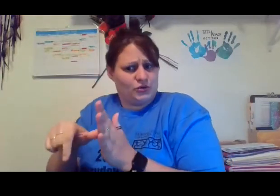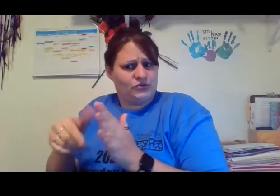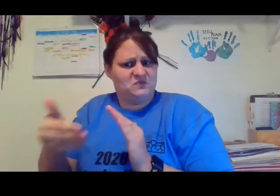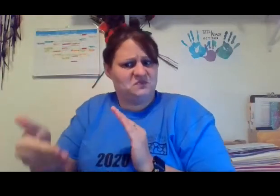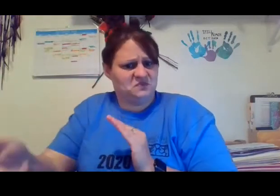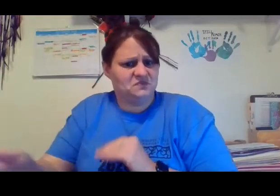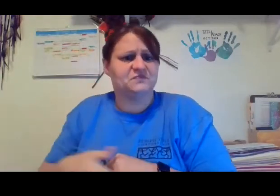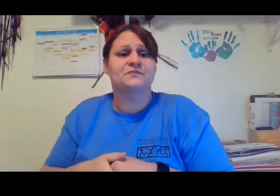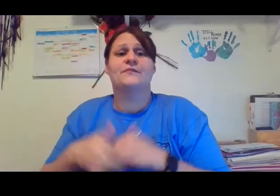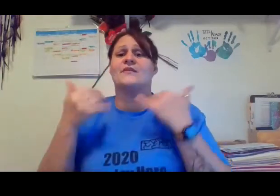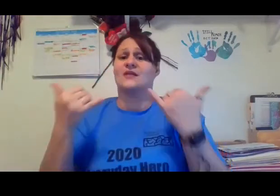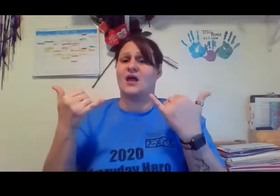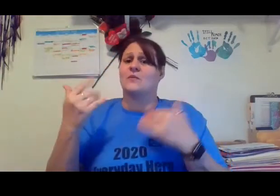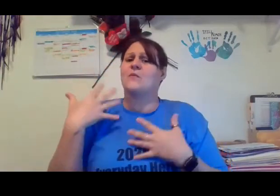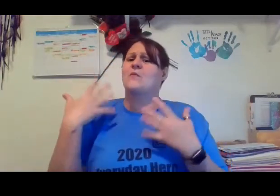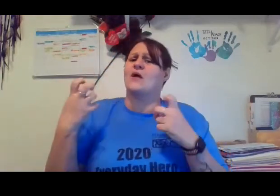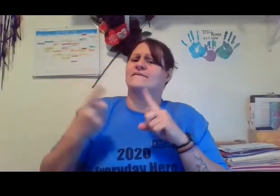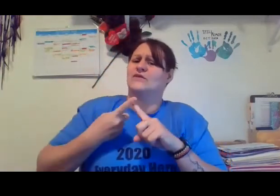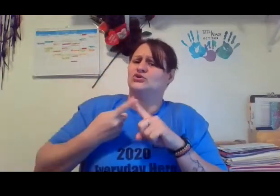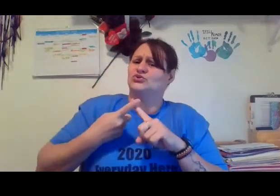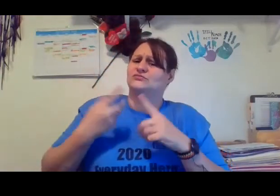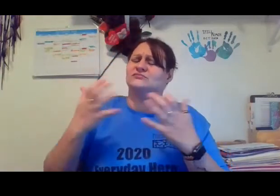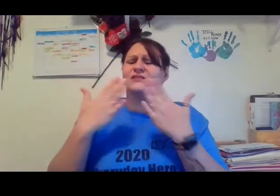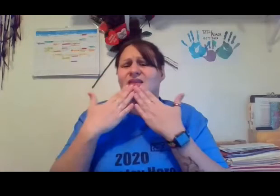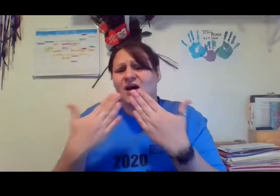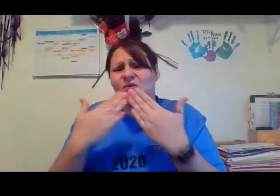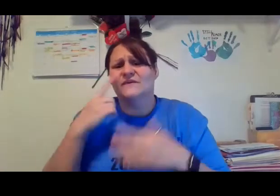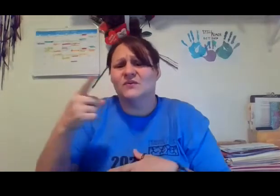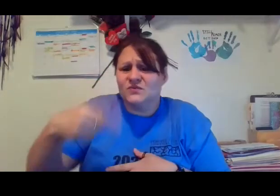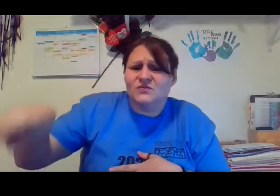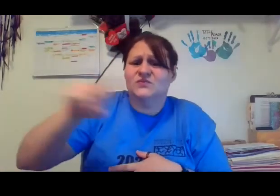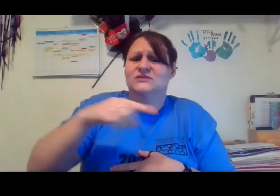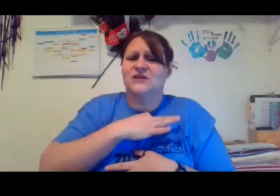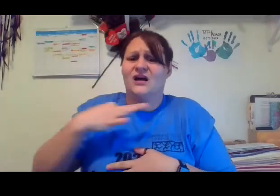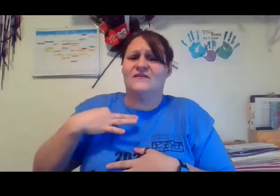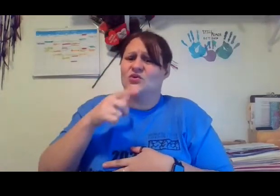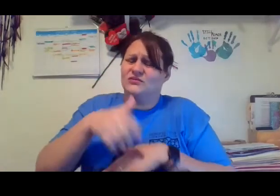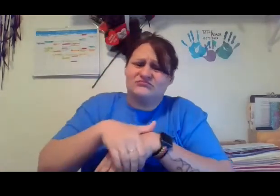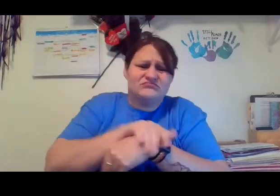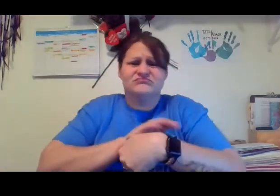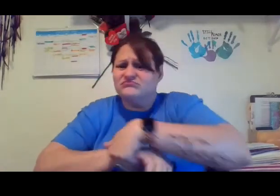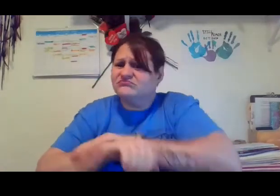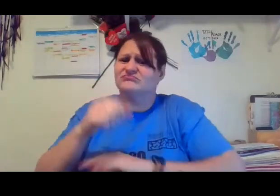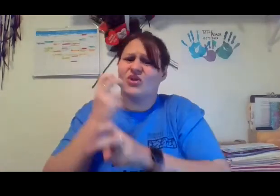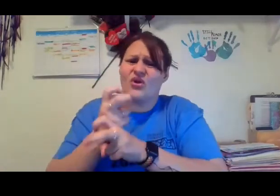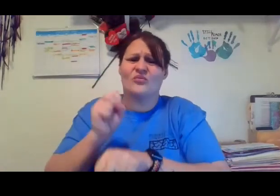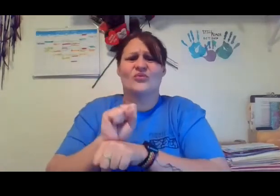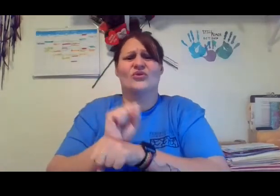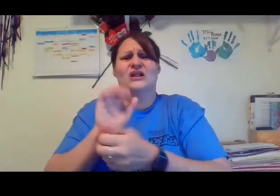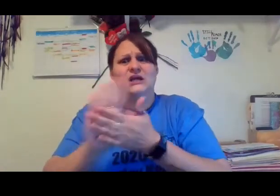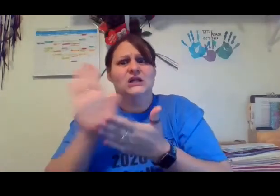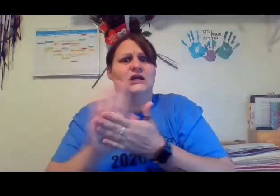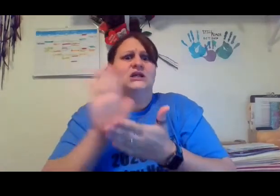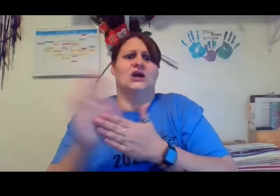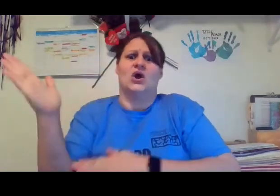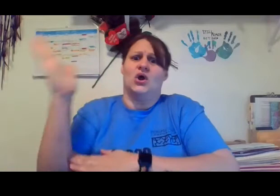support, but also you as individual in your personal life for the staff. First of all, I want to take this time to thank all of you